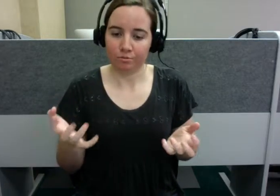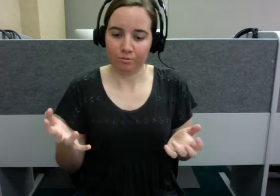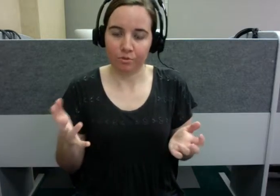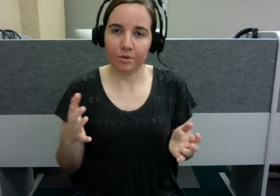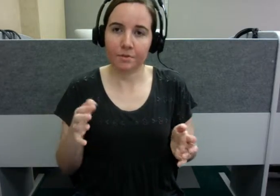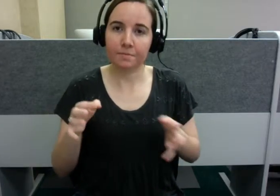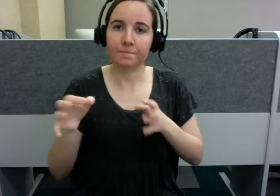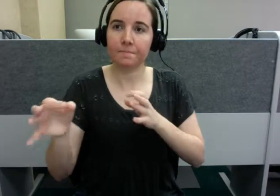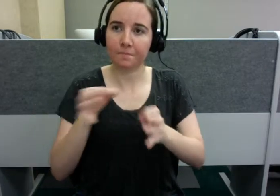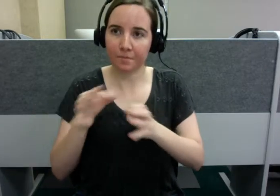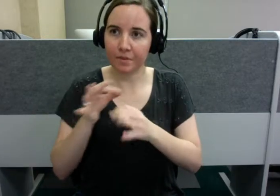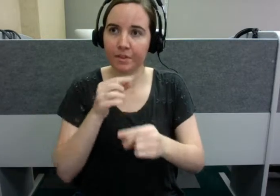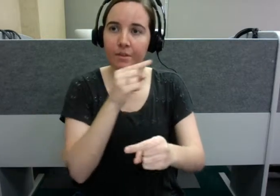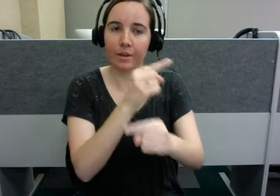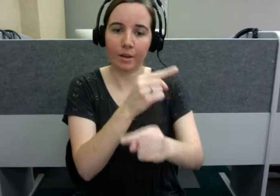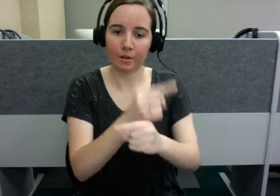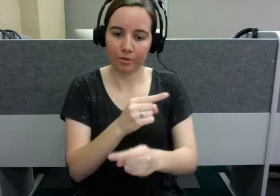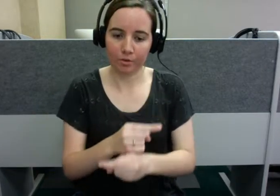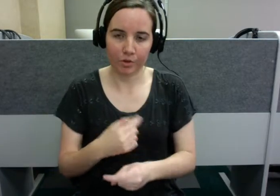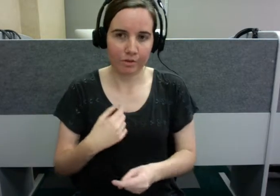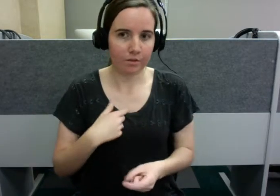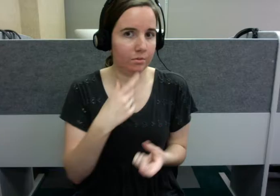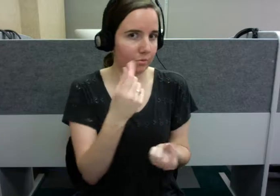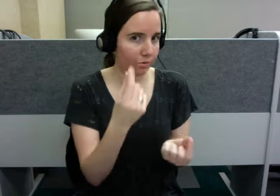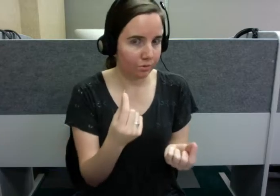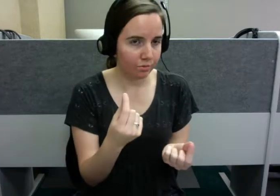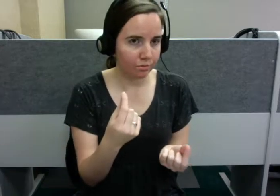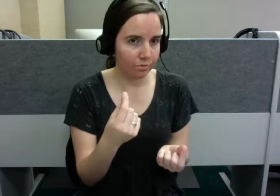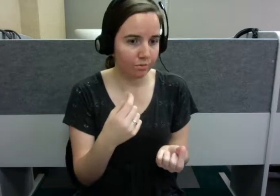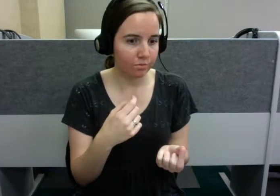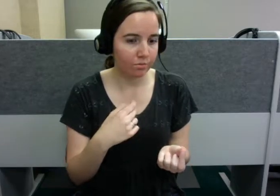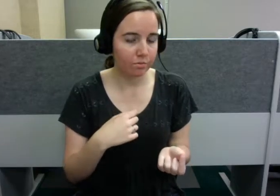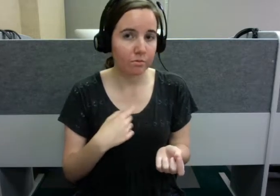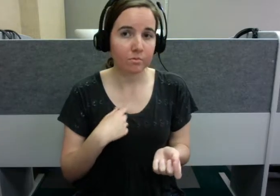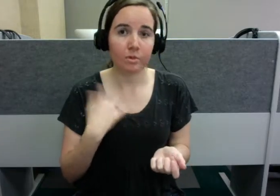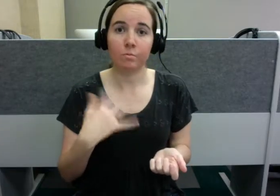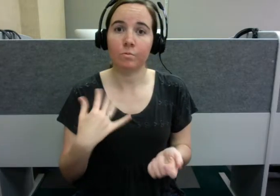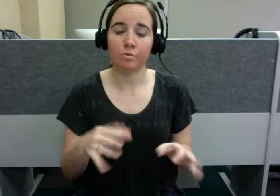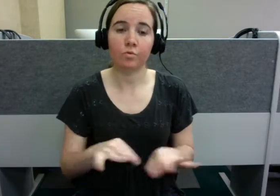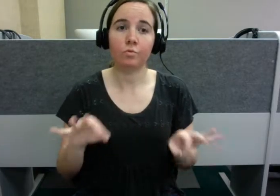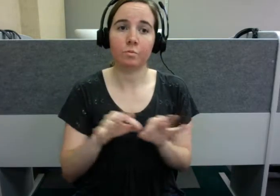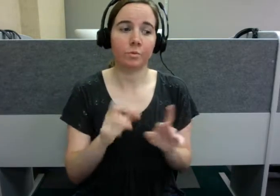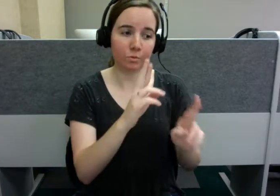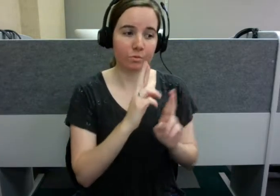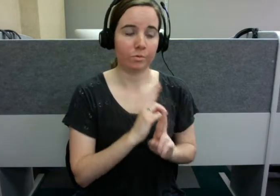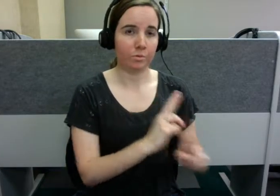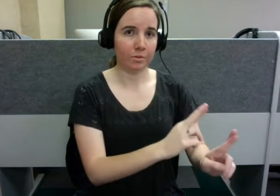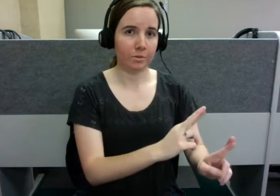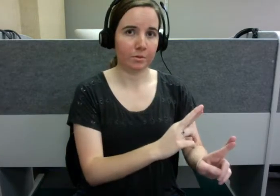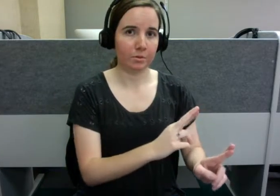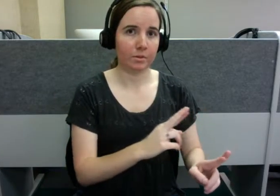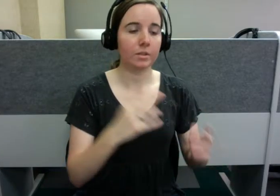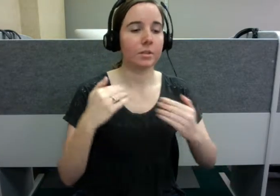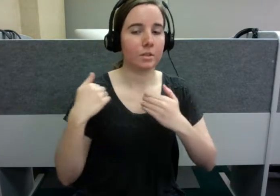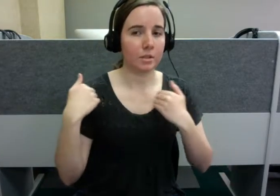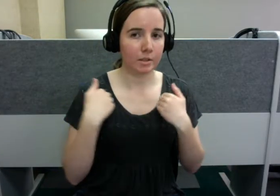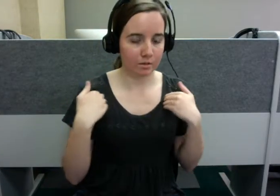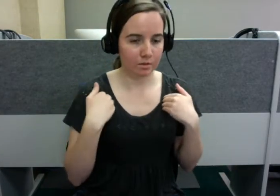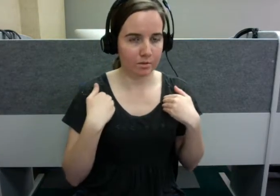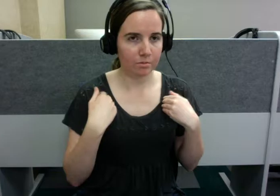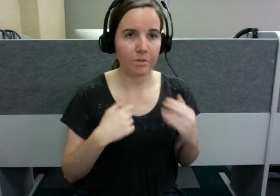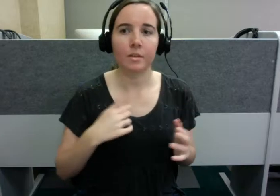portray accurately whatever it is we do, and we certainly want to do it with a lot of respect for the animals. So